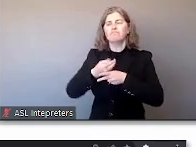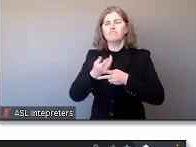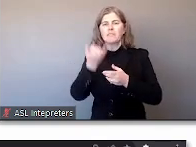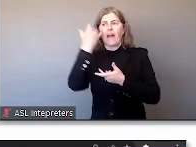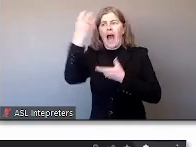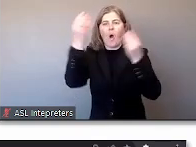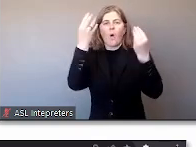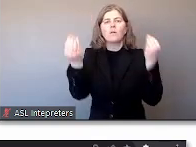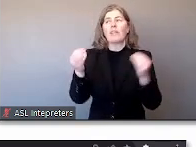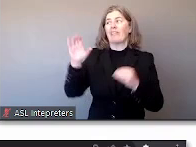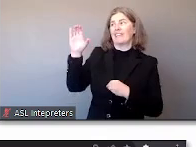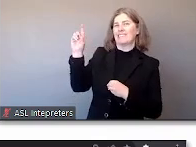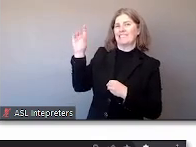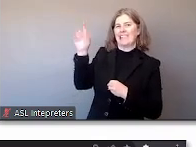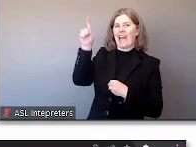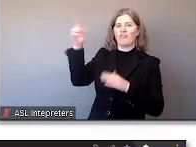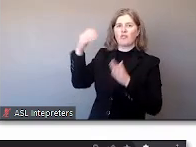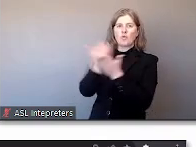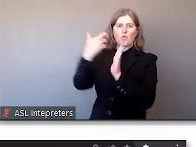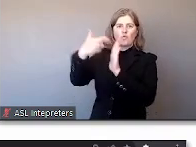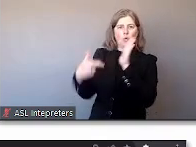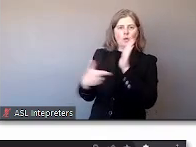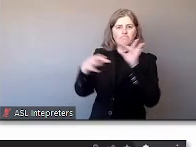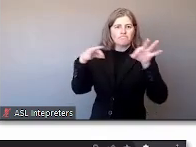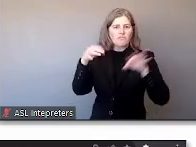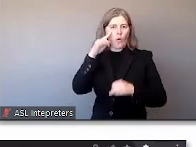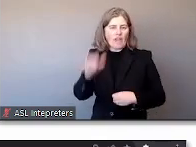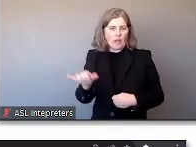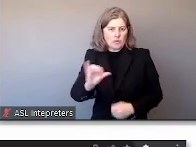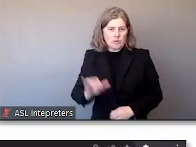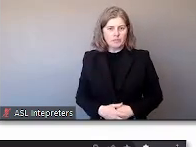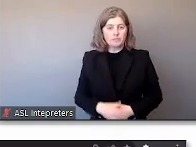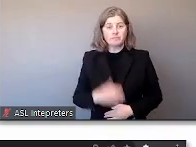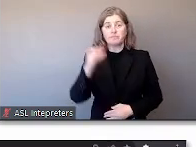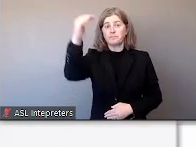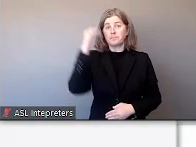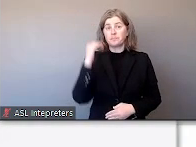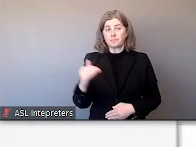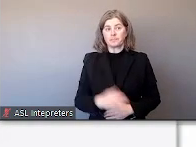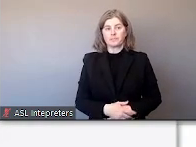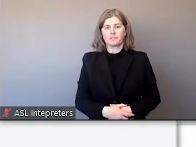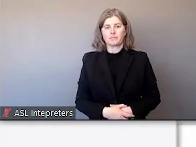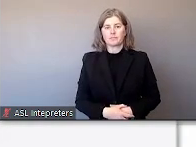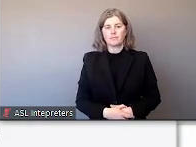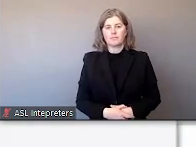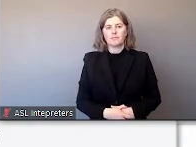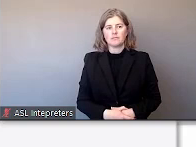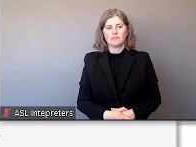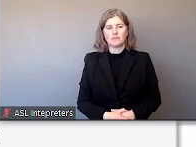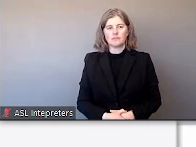has come up with some new guidance for that as well. Next slide.